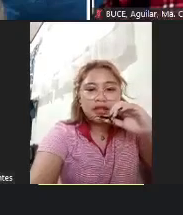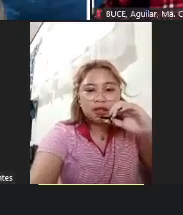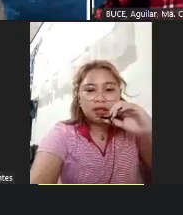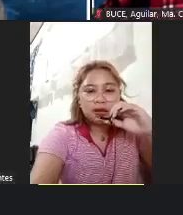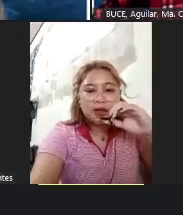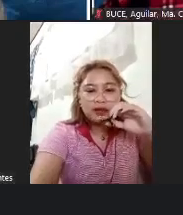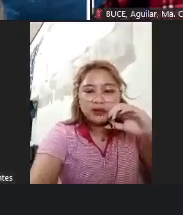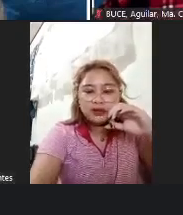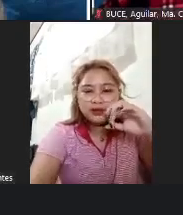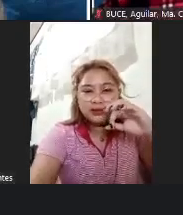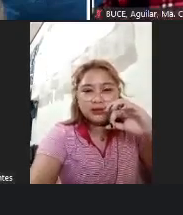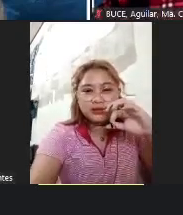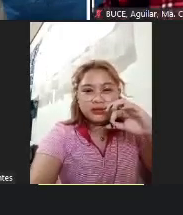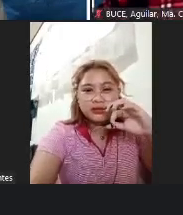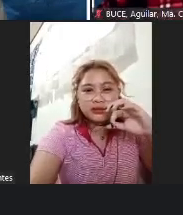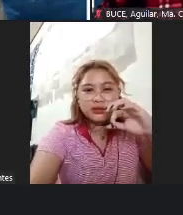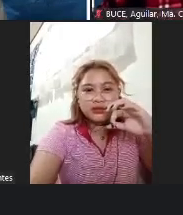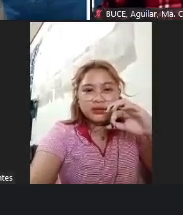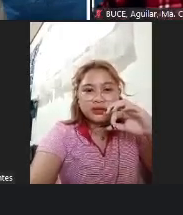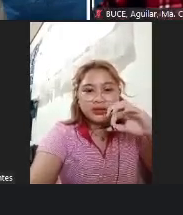Am I audible po?